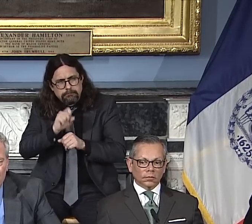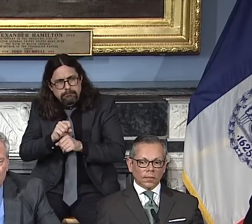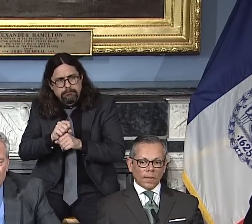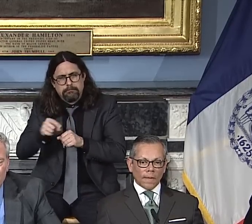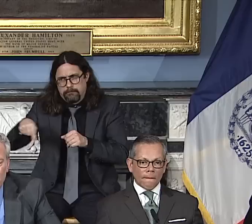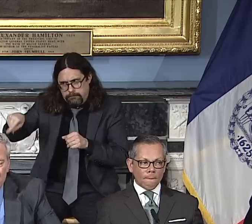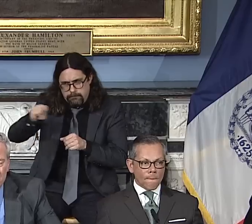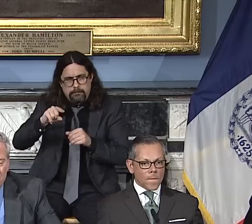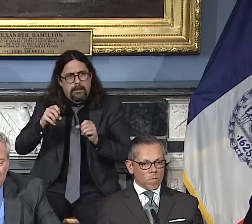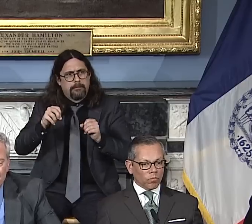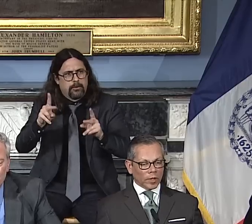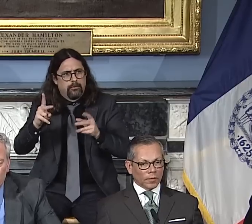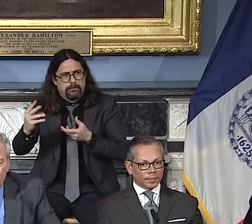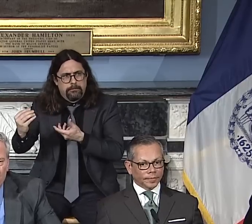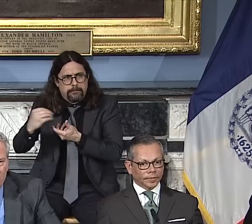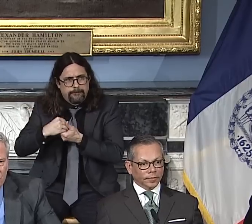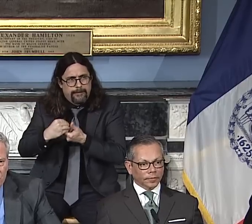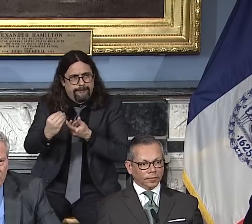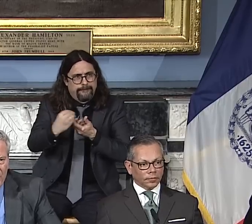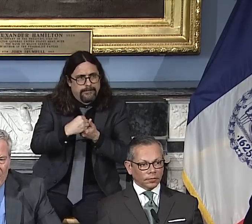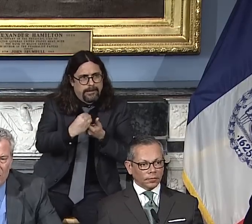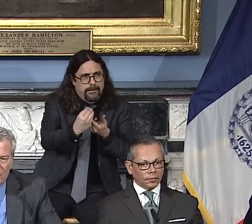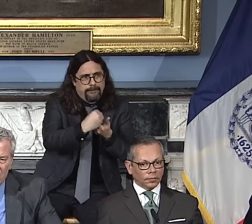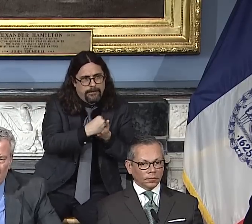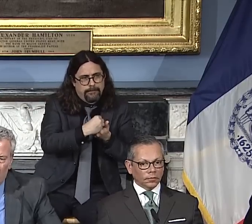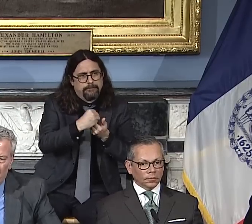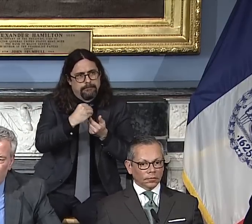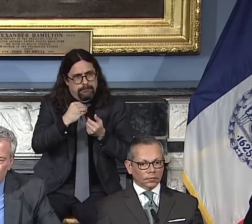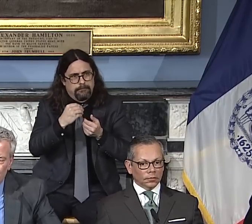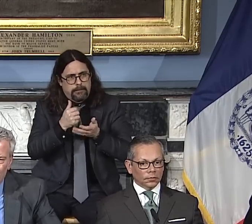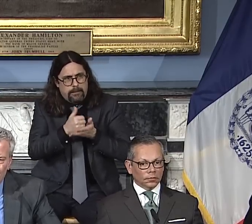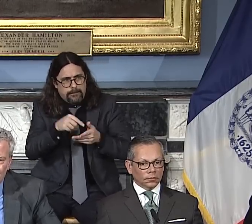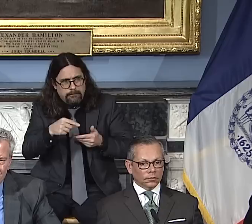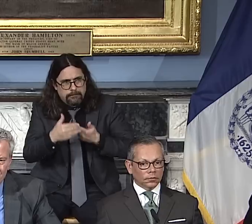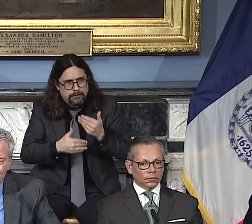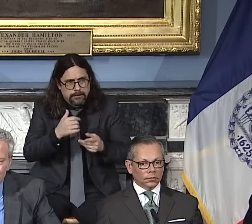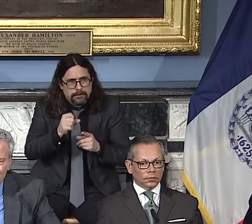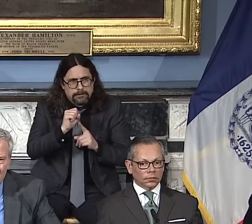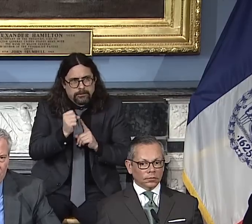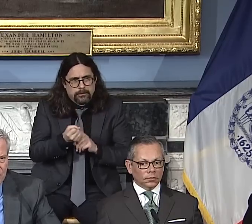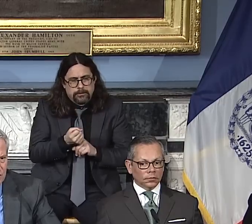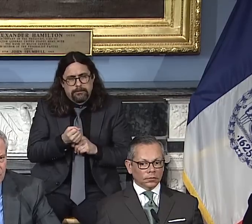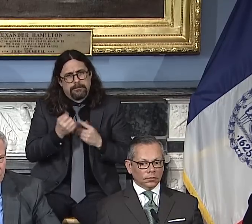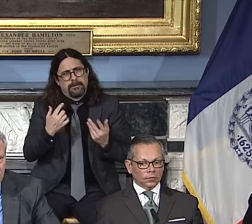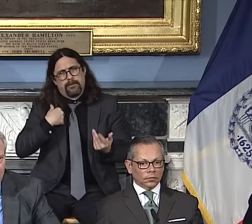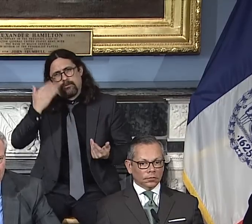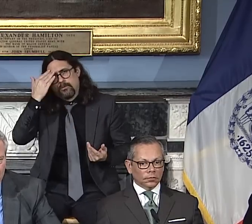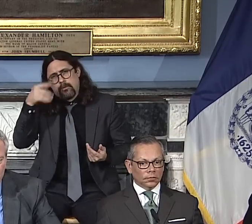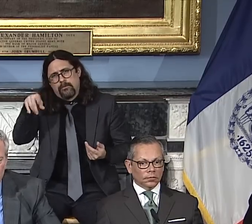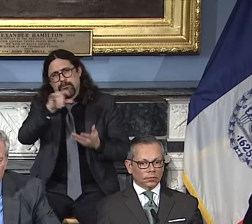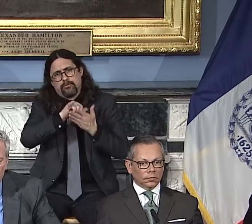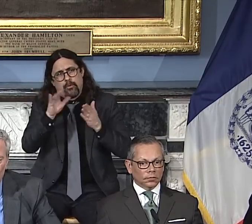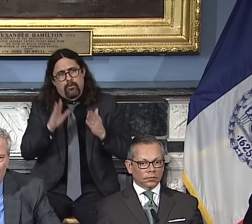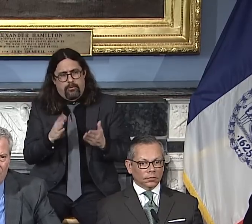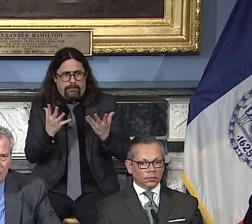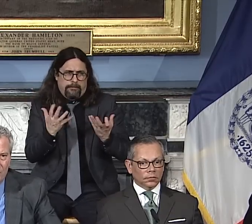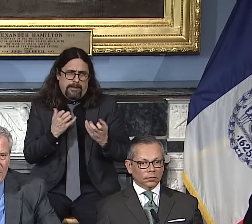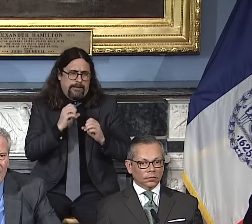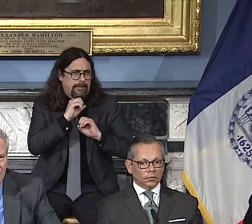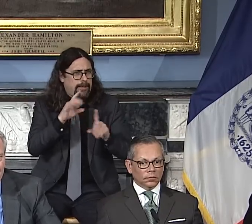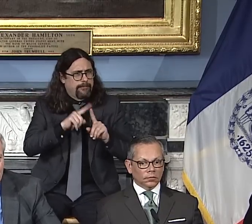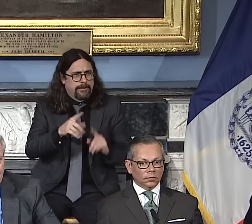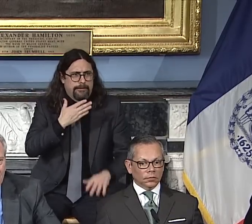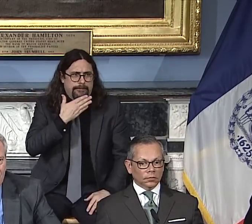but the best blunt information we have, but you know, they also don't scare easily, and they don't want